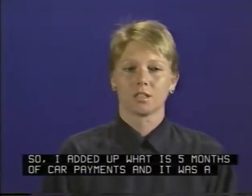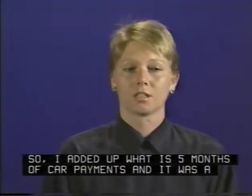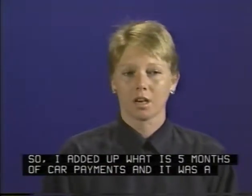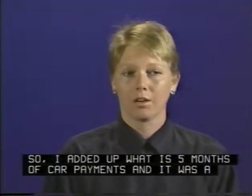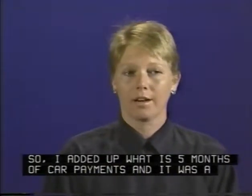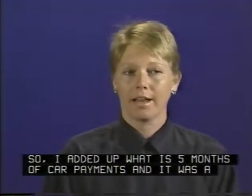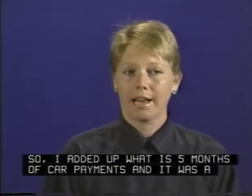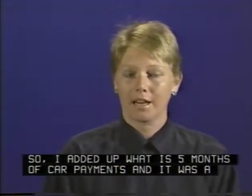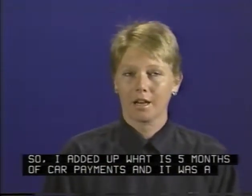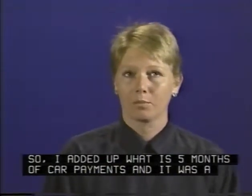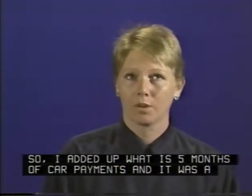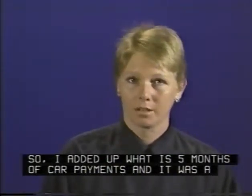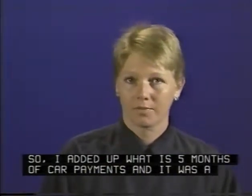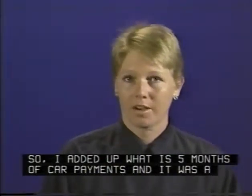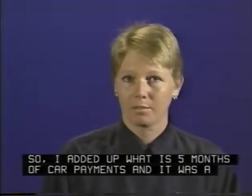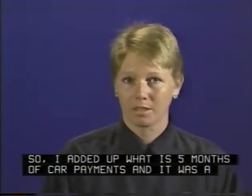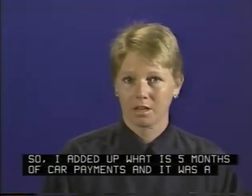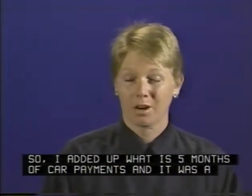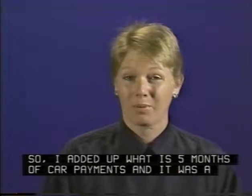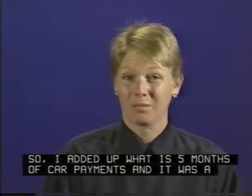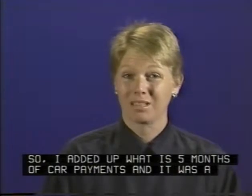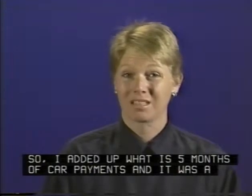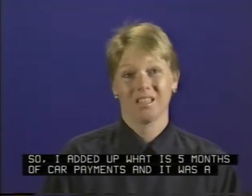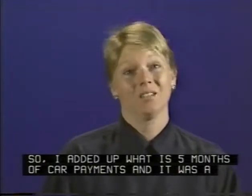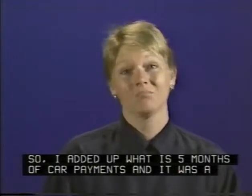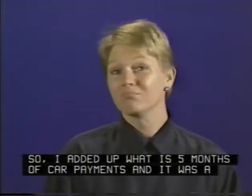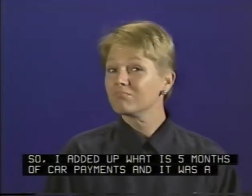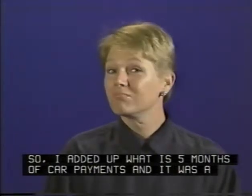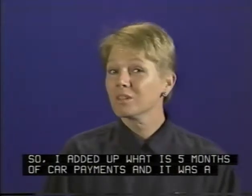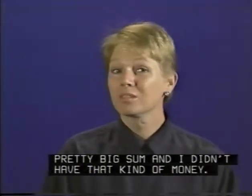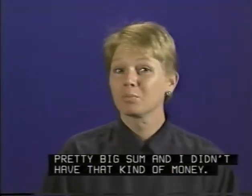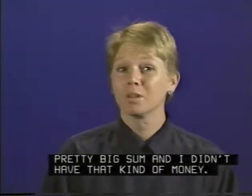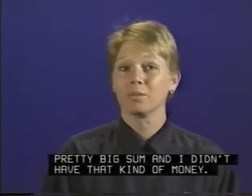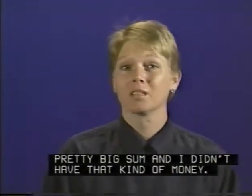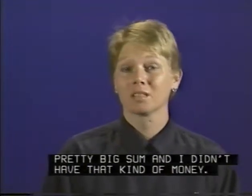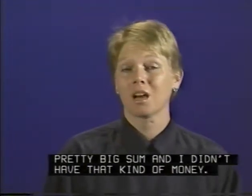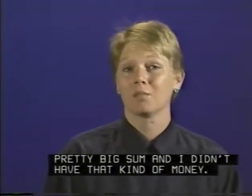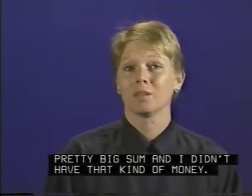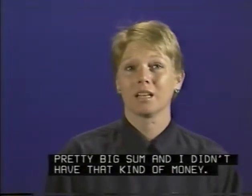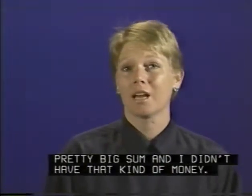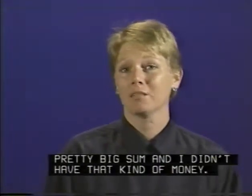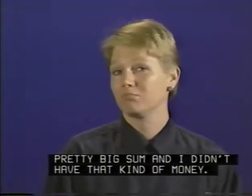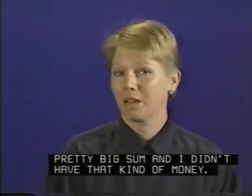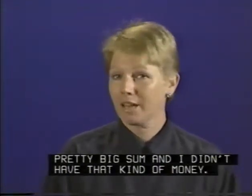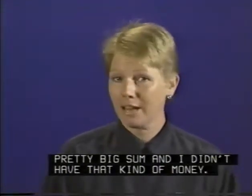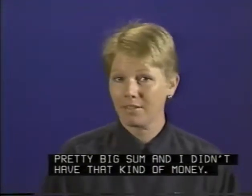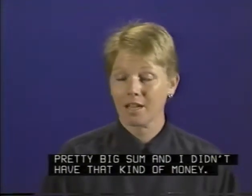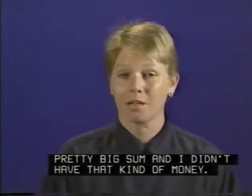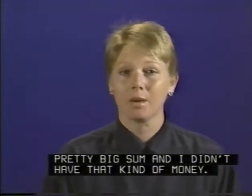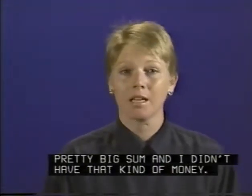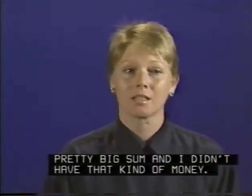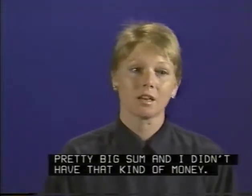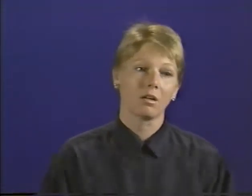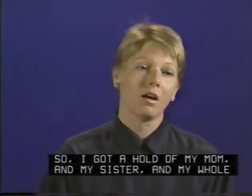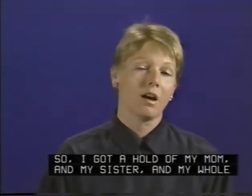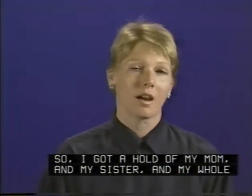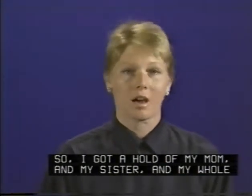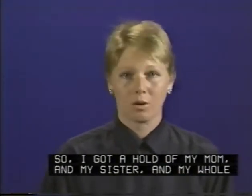So I added up what is 5 months of car payments, and it was a pretty big sum, and I didn't have that kind of money. So I got a hold